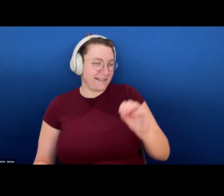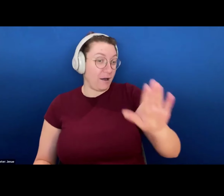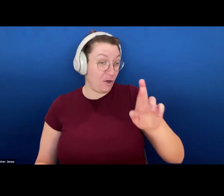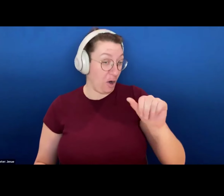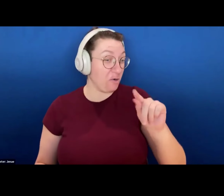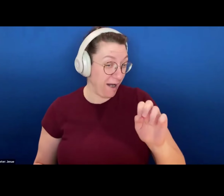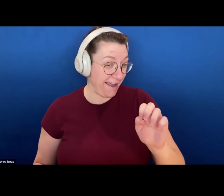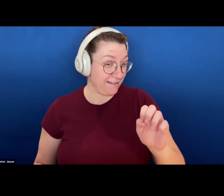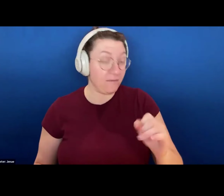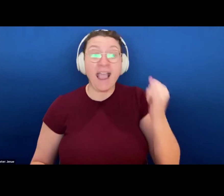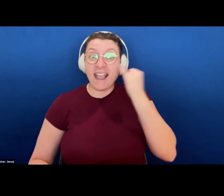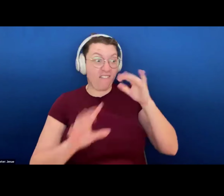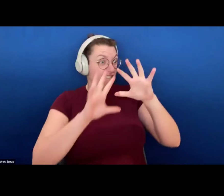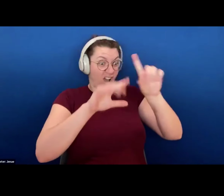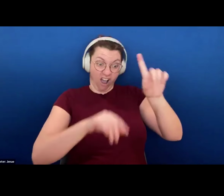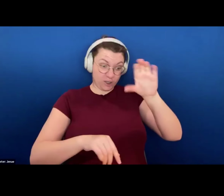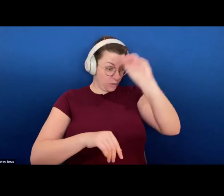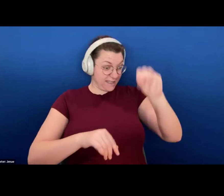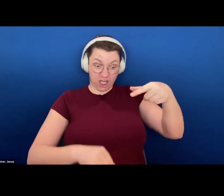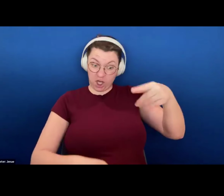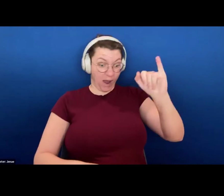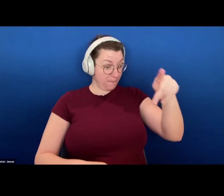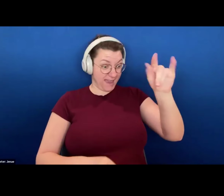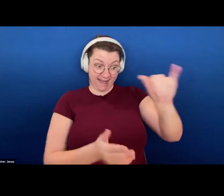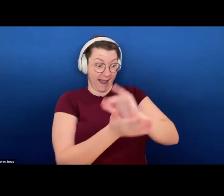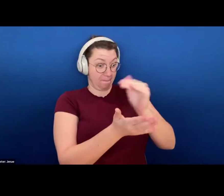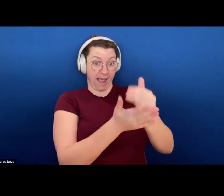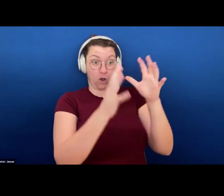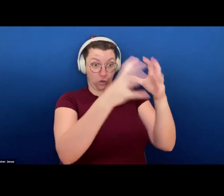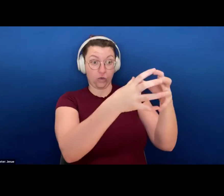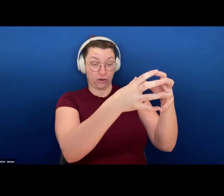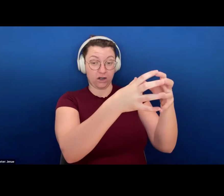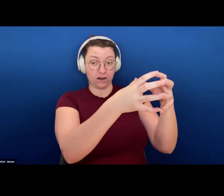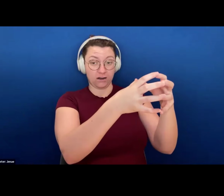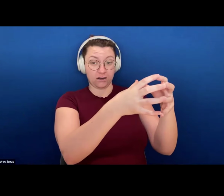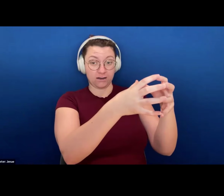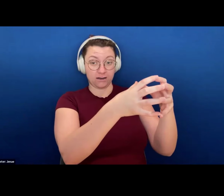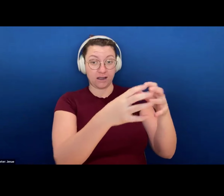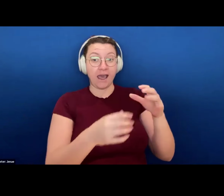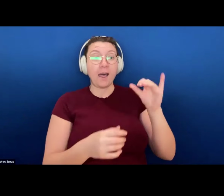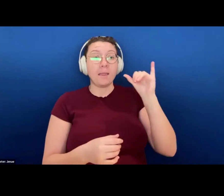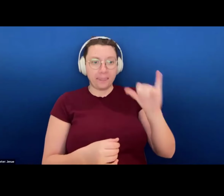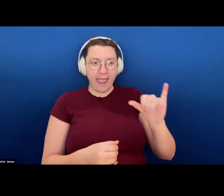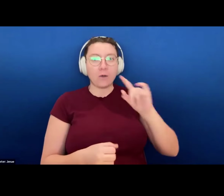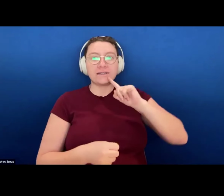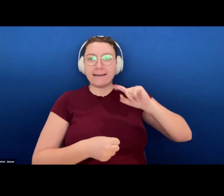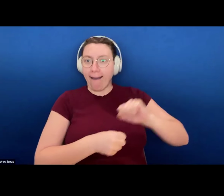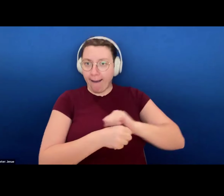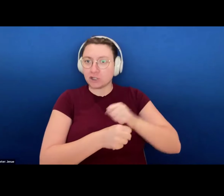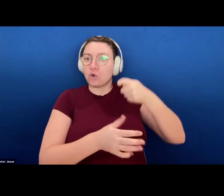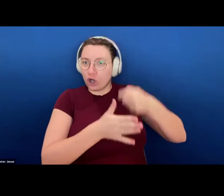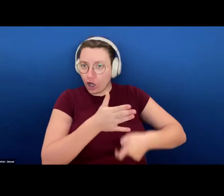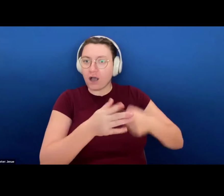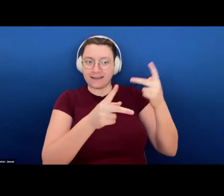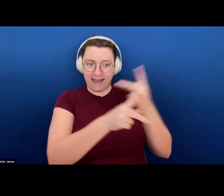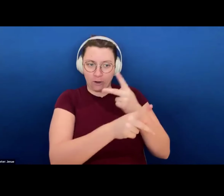if you were to get 100% of QIP, that rate amount was the actual costs that were calculated to provide the